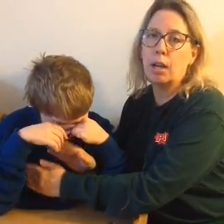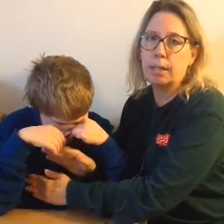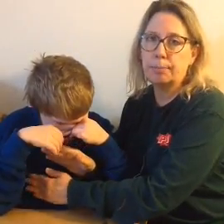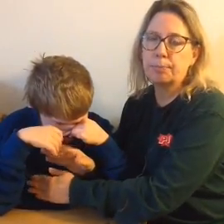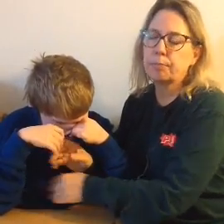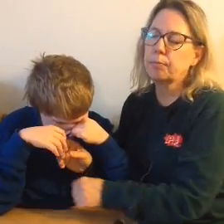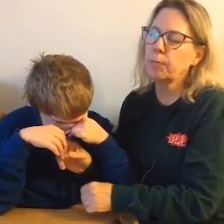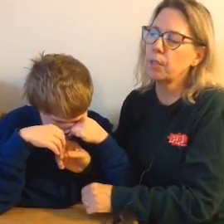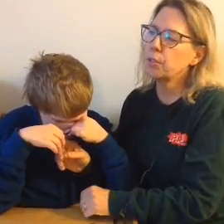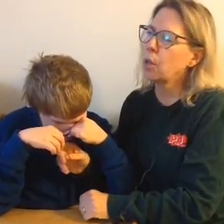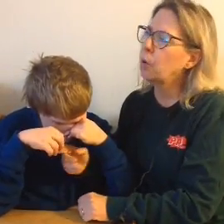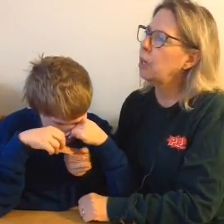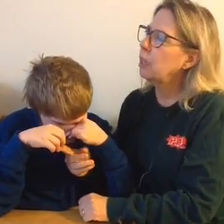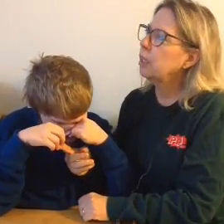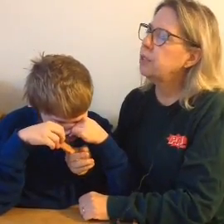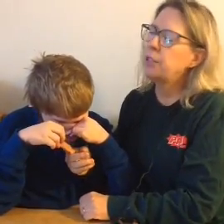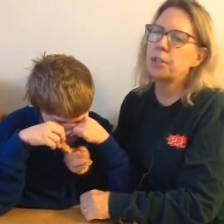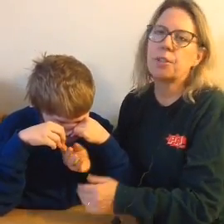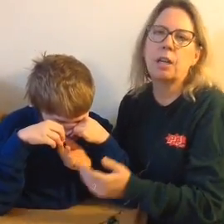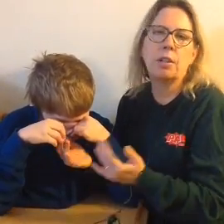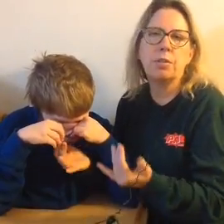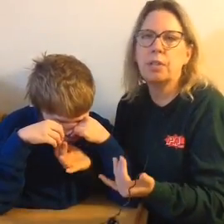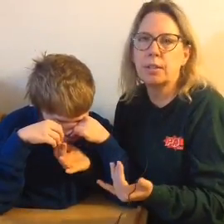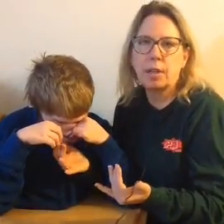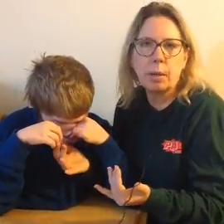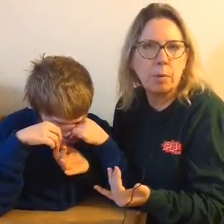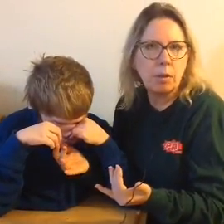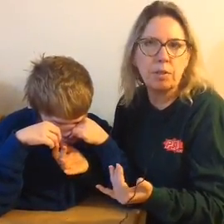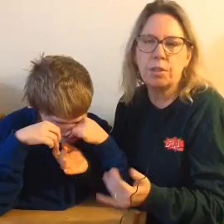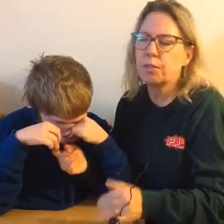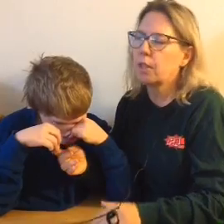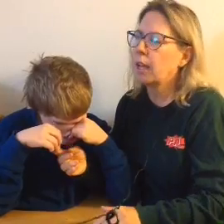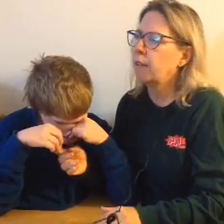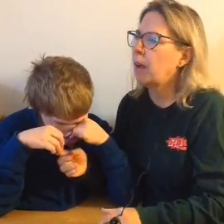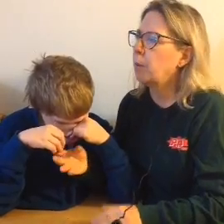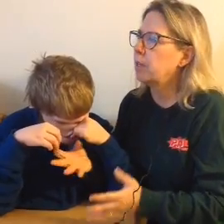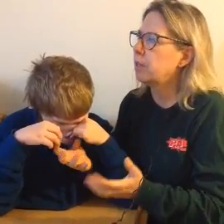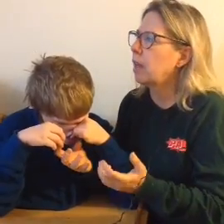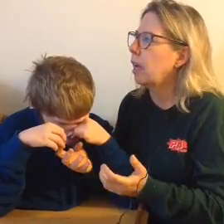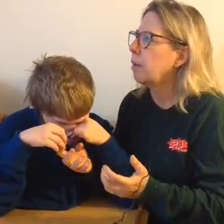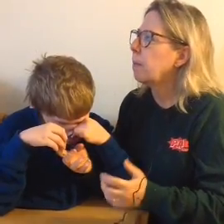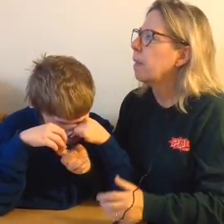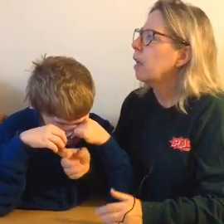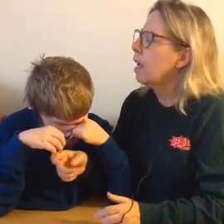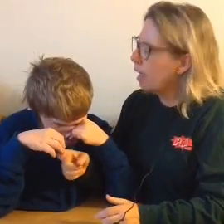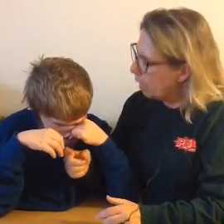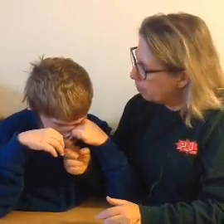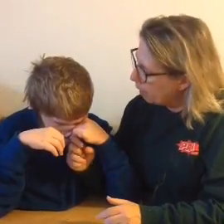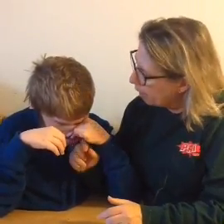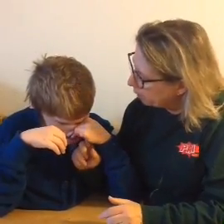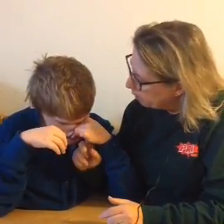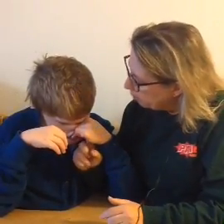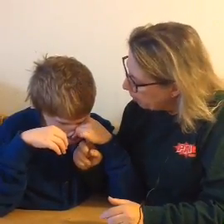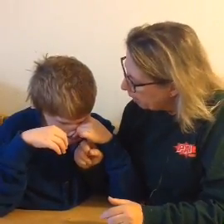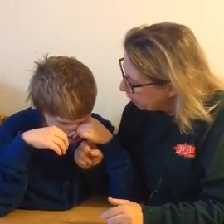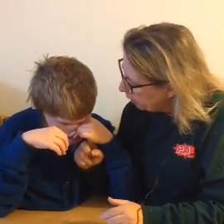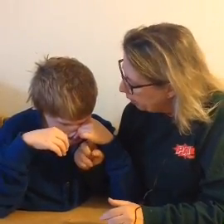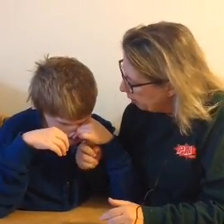body. So let's just use an example. Let's just say, if I want to say, hey Maxie,